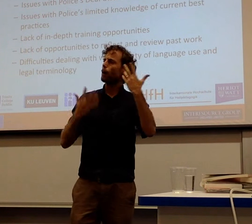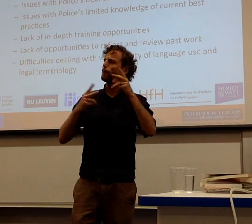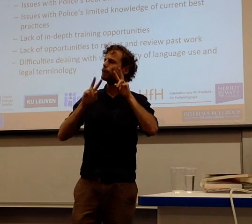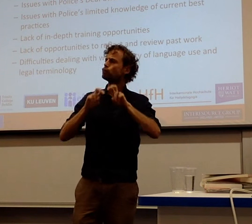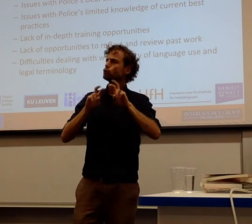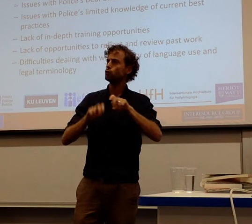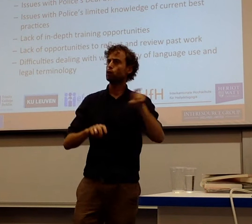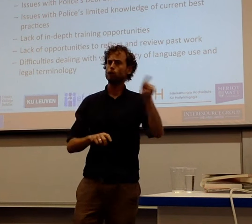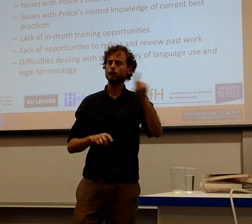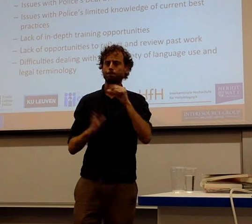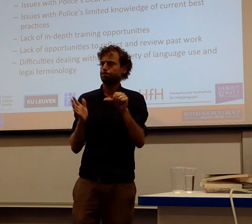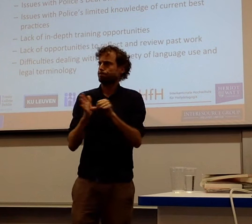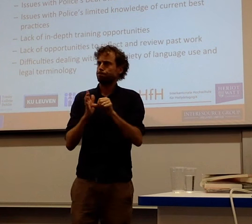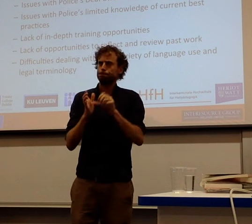legal interpreter. And